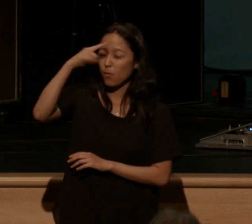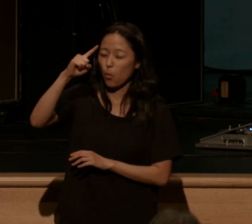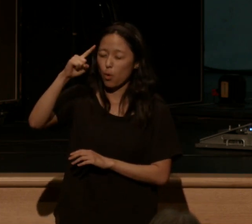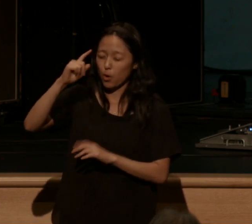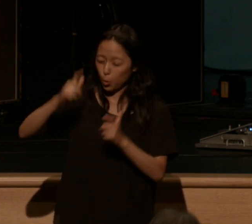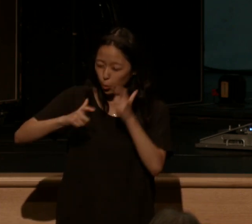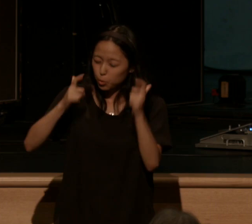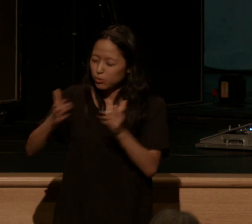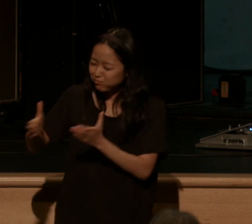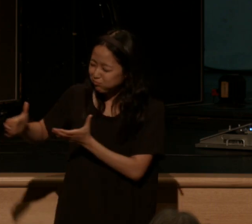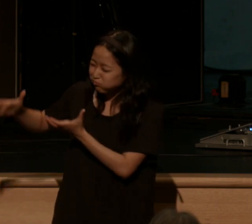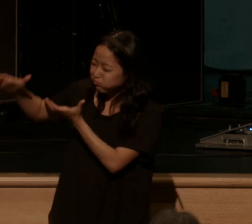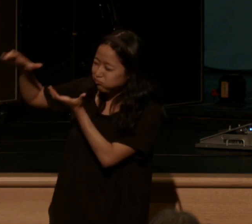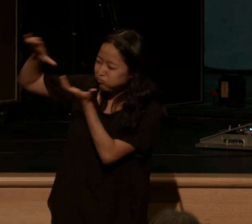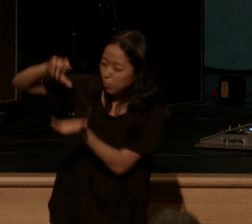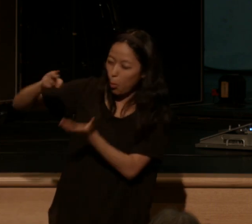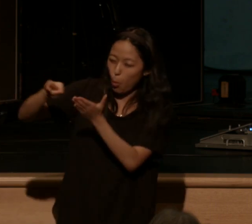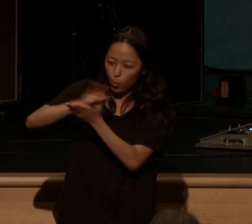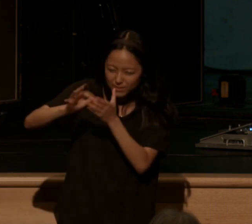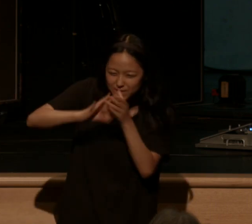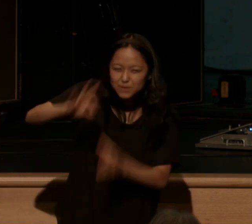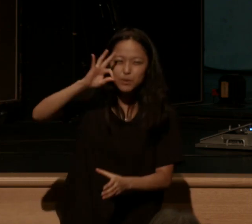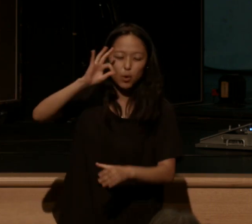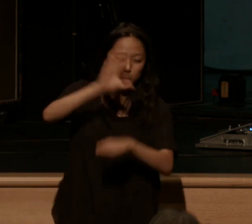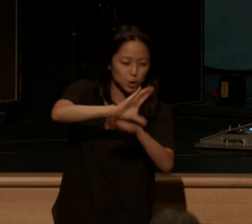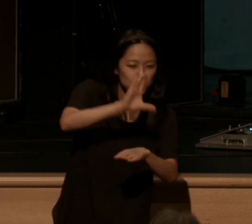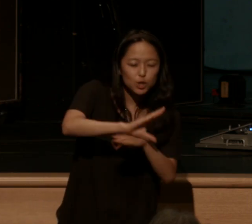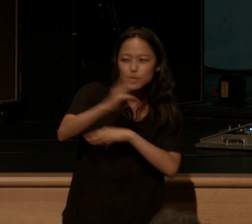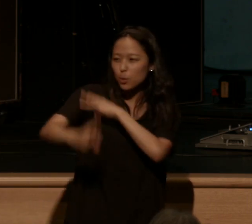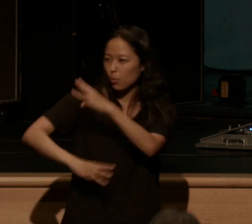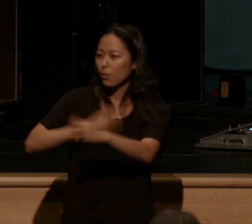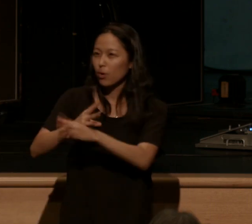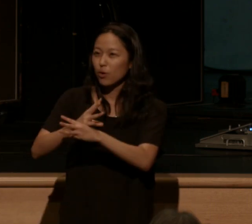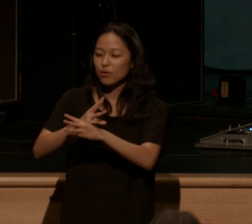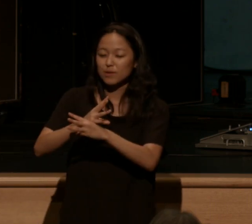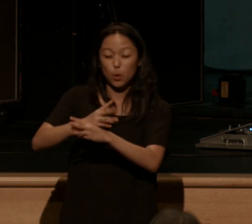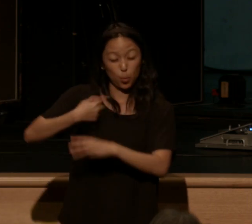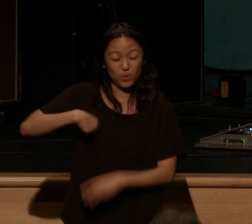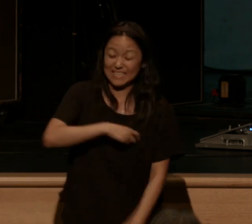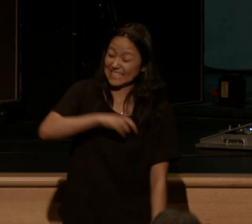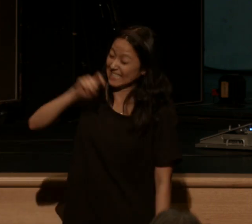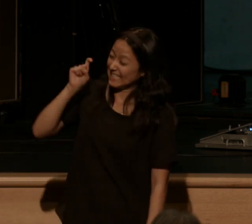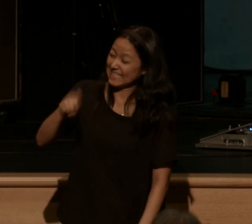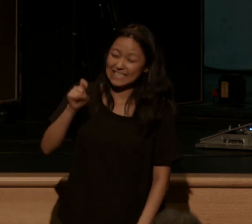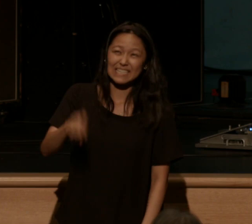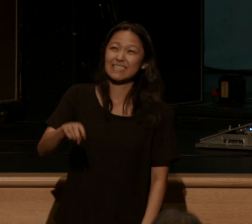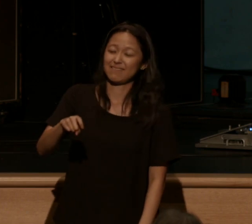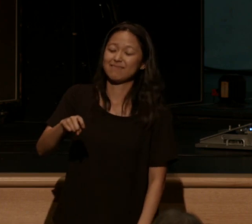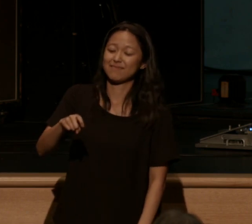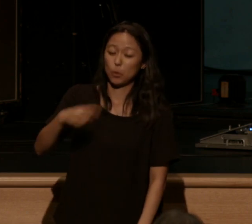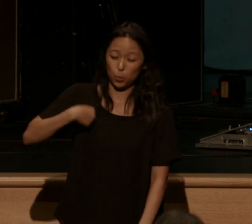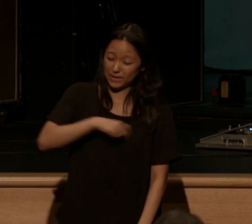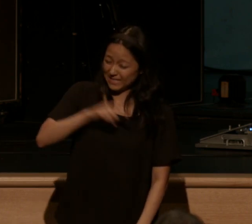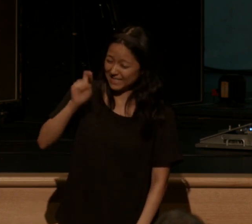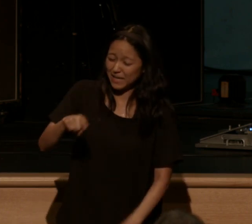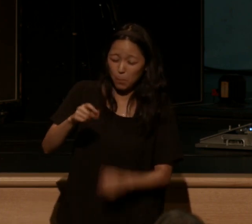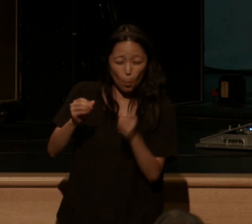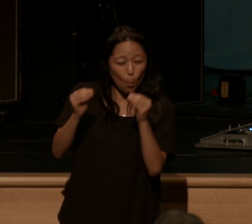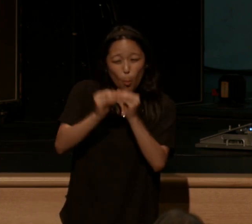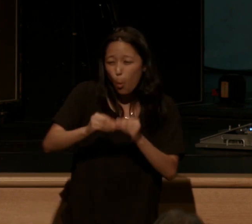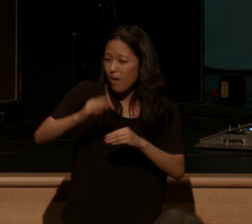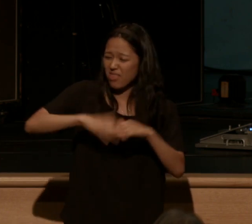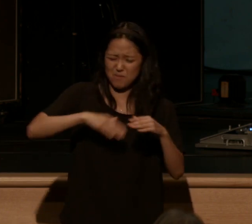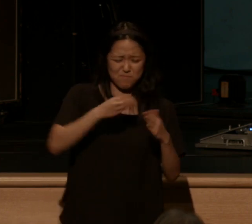outpouring of the Spirit on the church and on the world. This is the grand need of the day. It is the thing that we need far more than